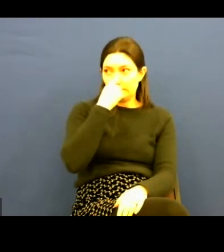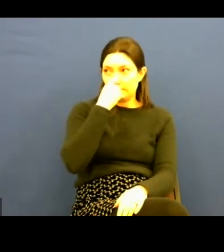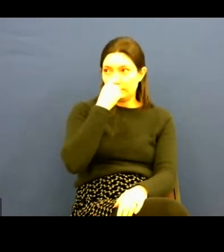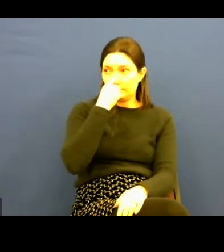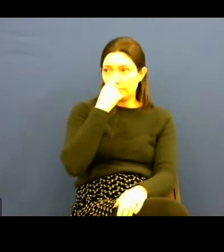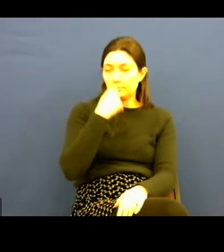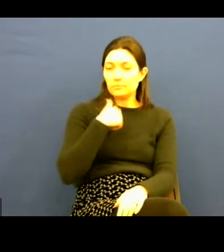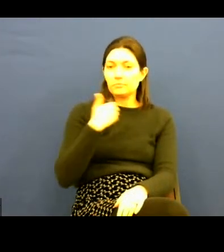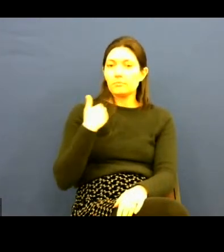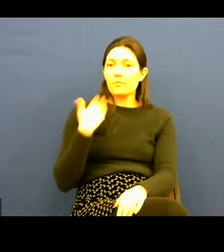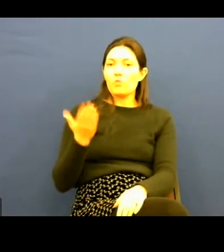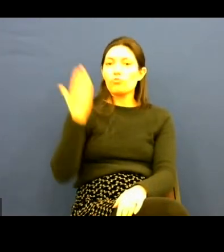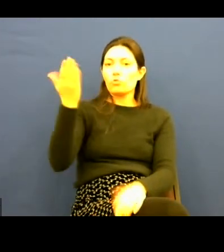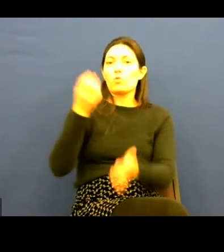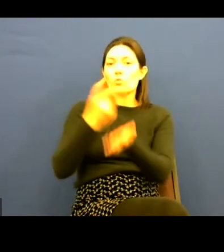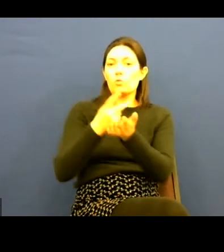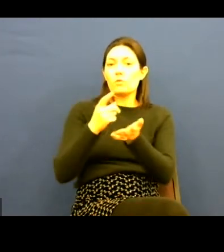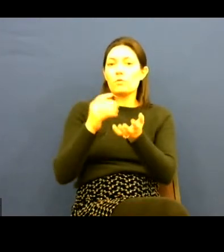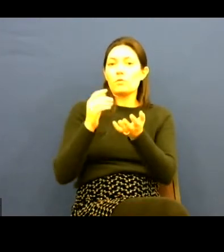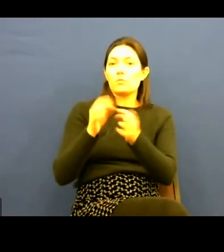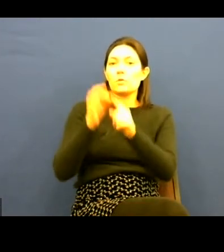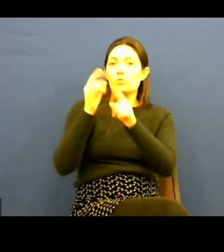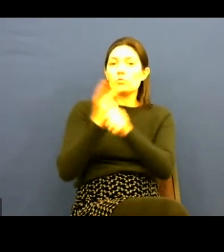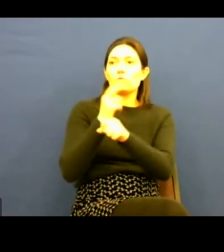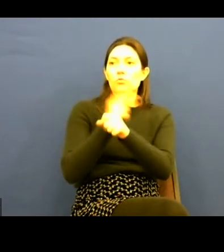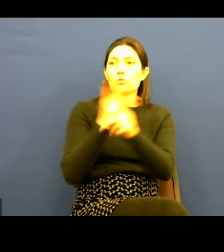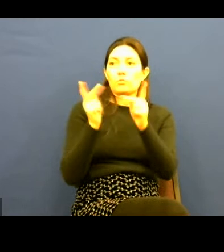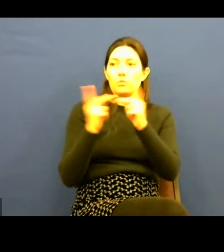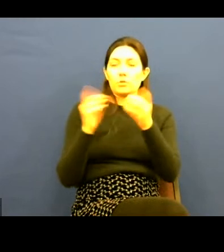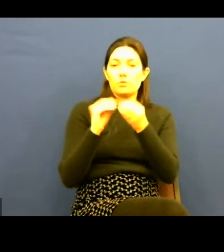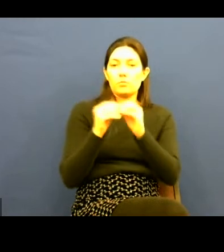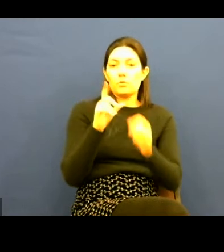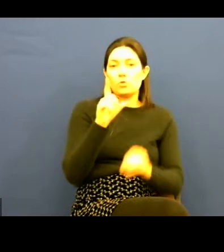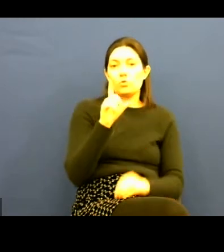have a resolution approving special use permit application number